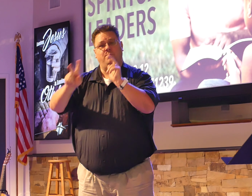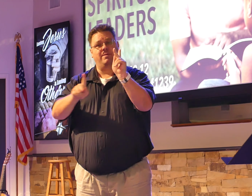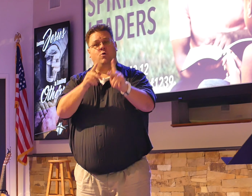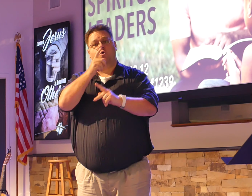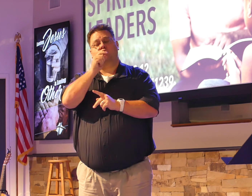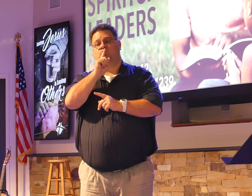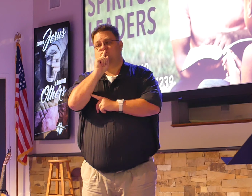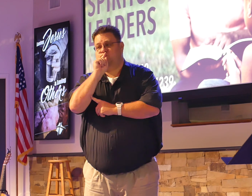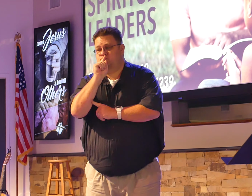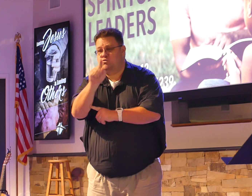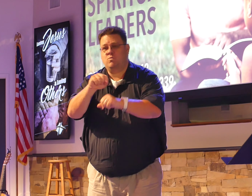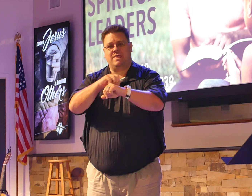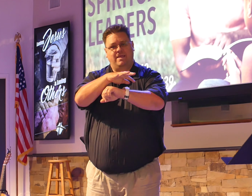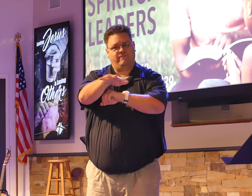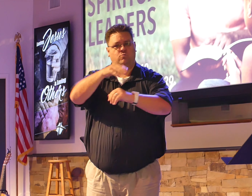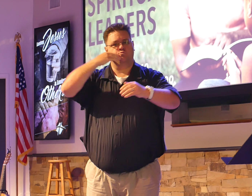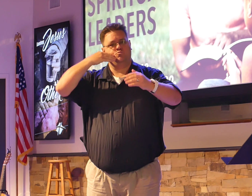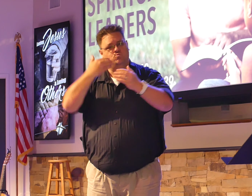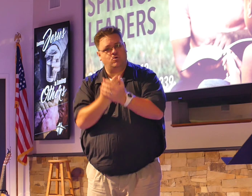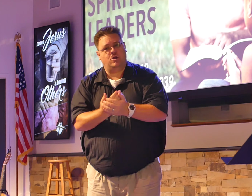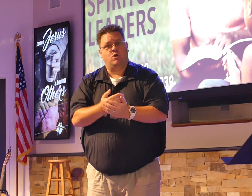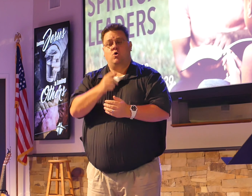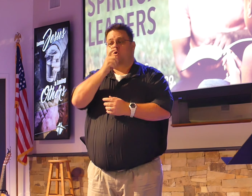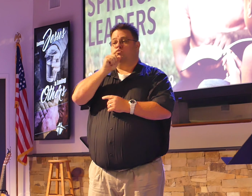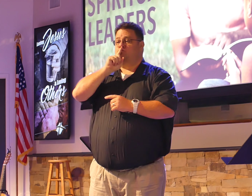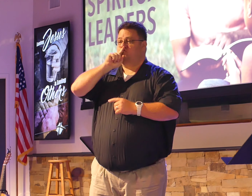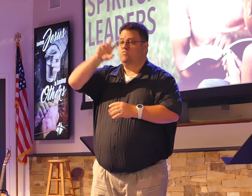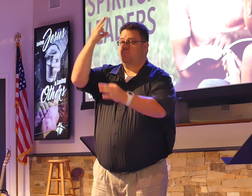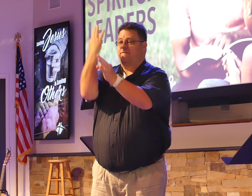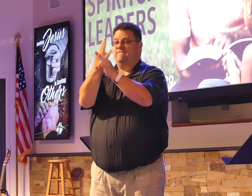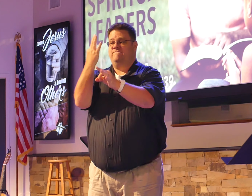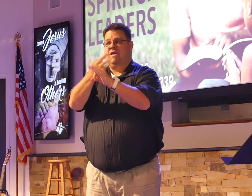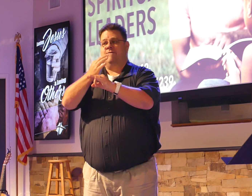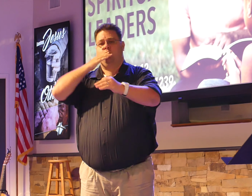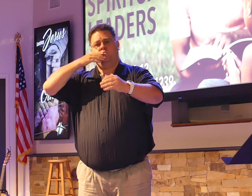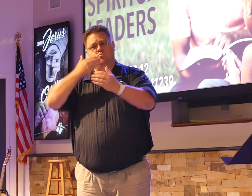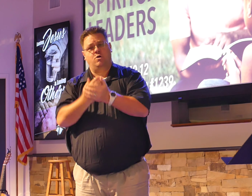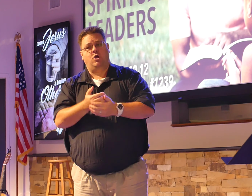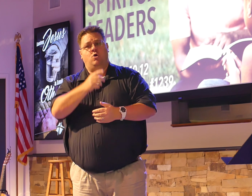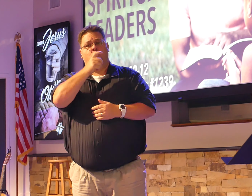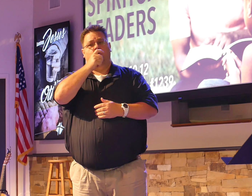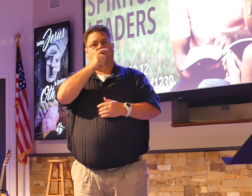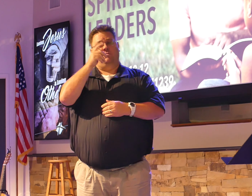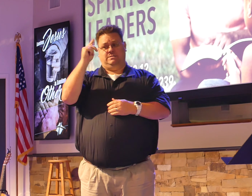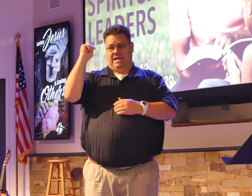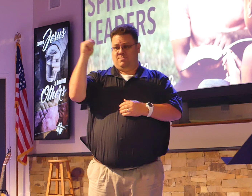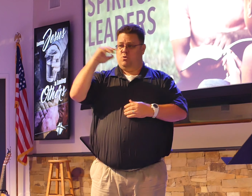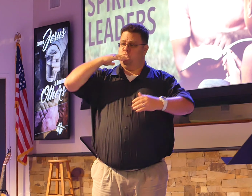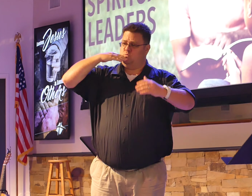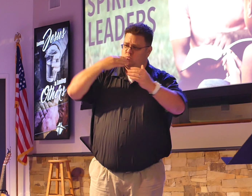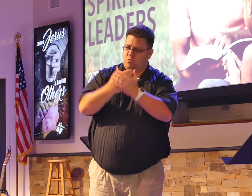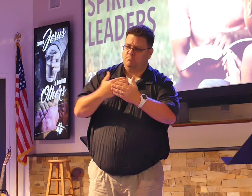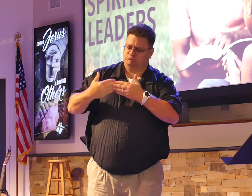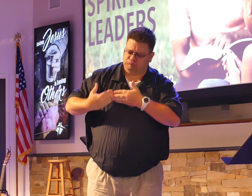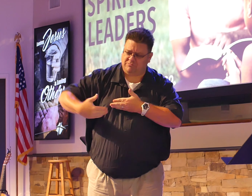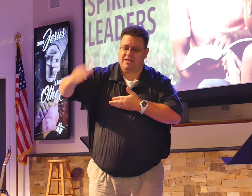Christ who have been faithful and they have kept a good testimony for Christ. Hey, listen. All spiritual leaders have faults and failures.